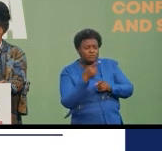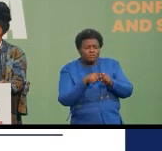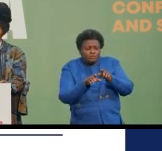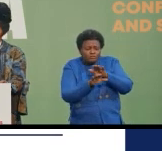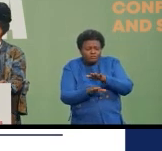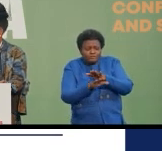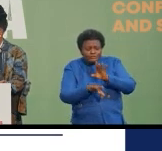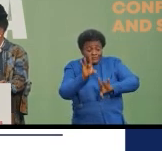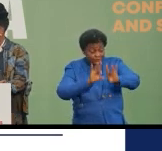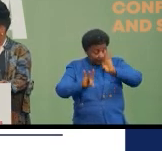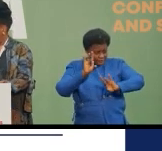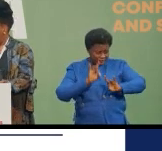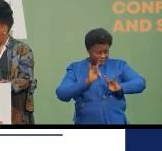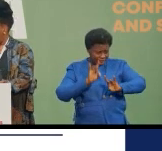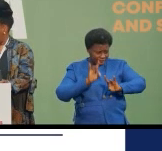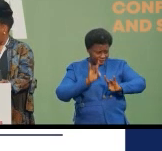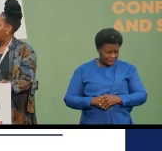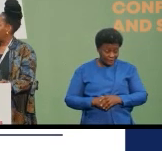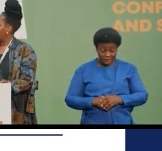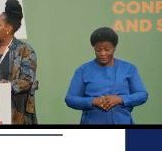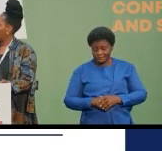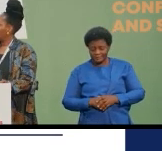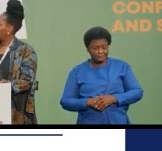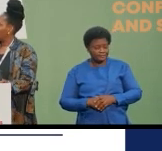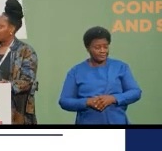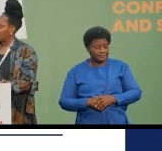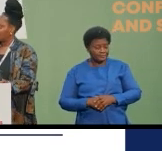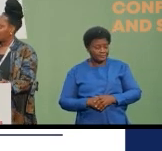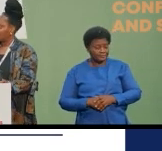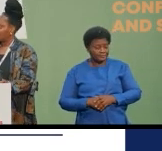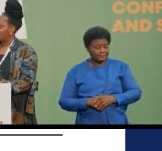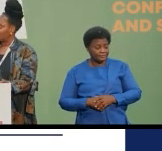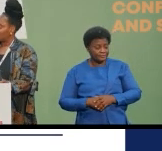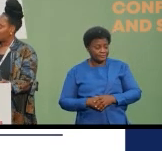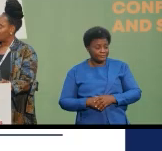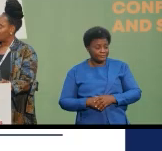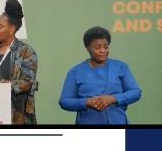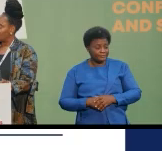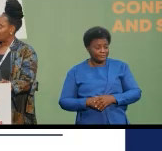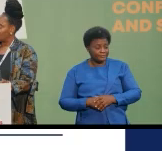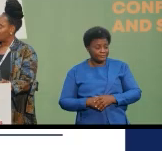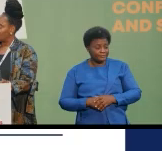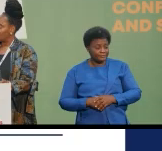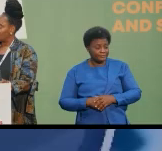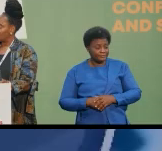from that. So as I go towards the end of my